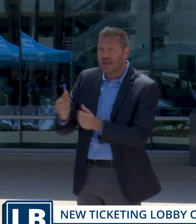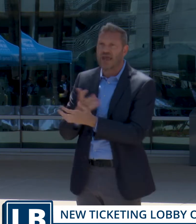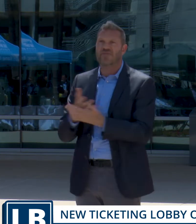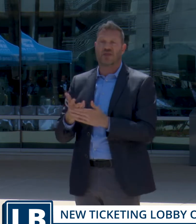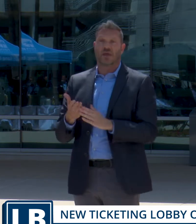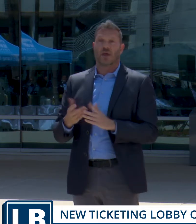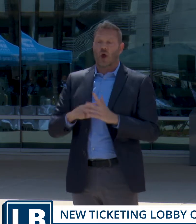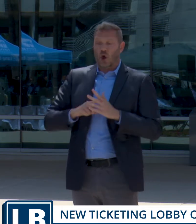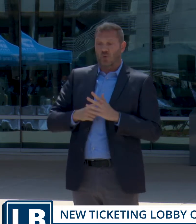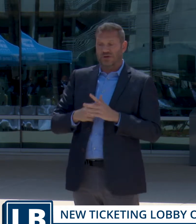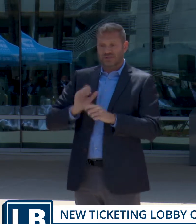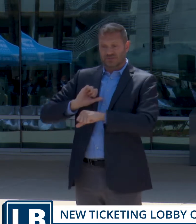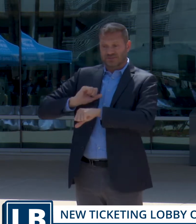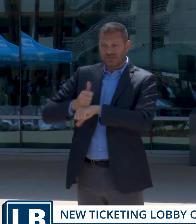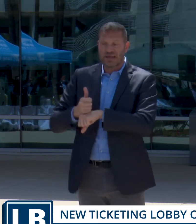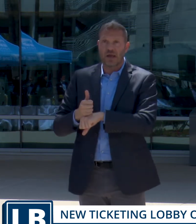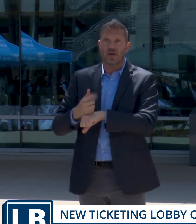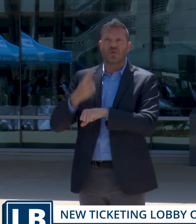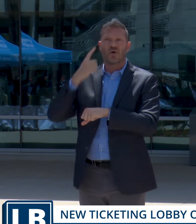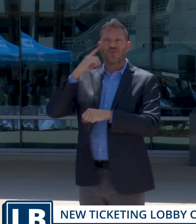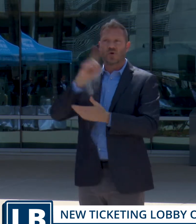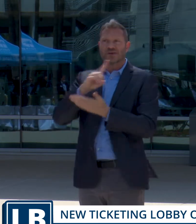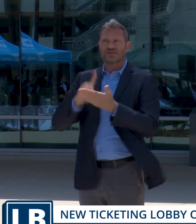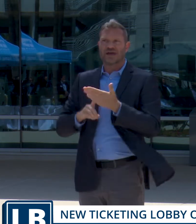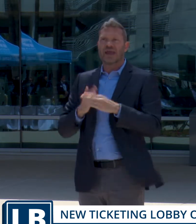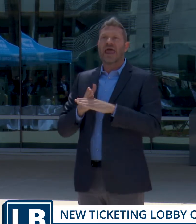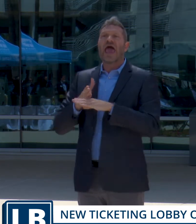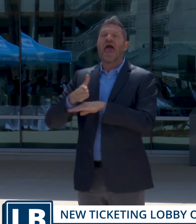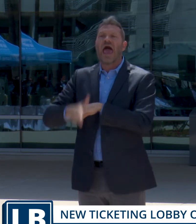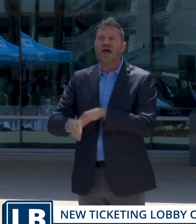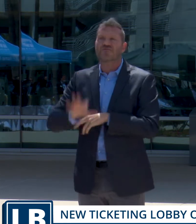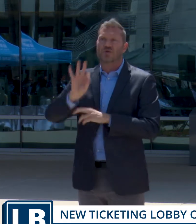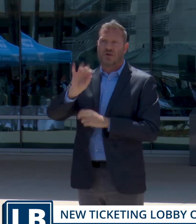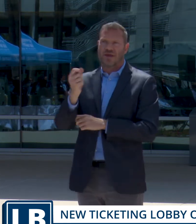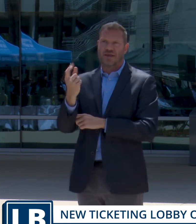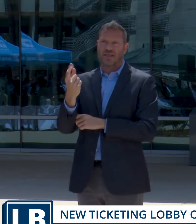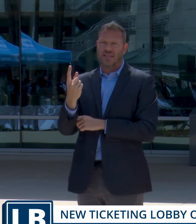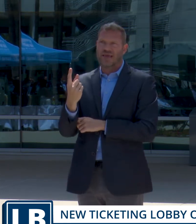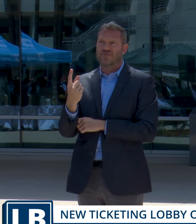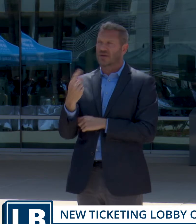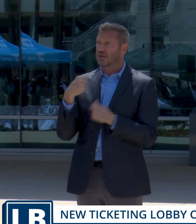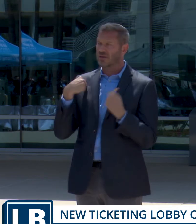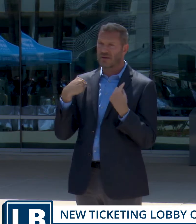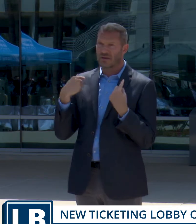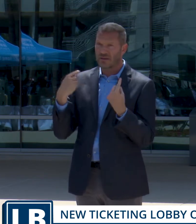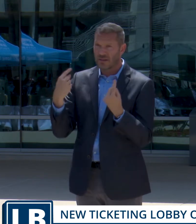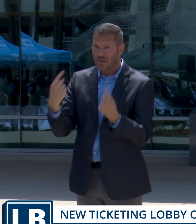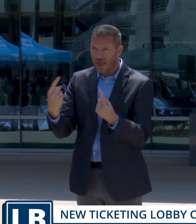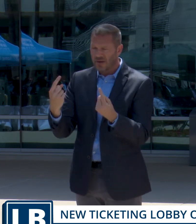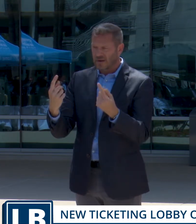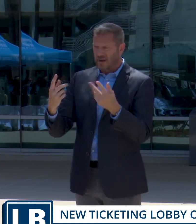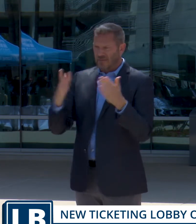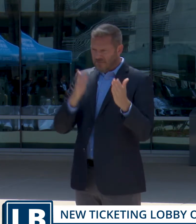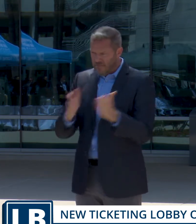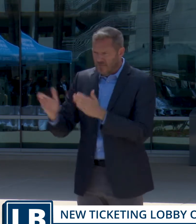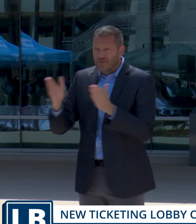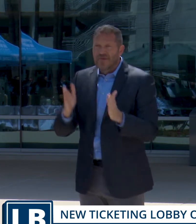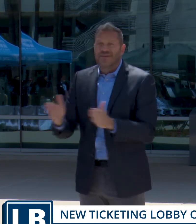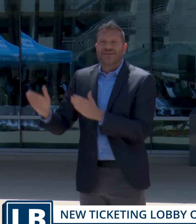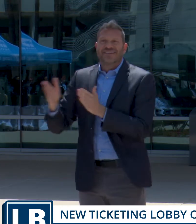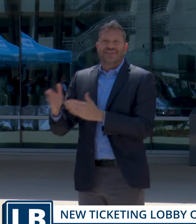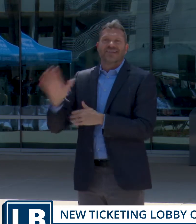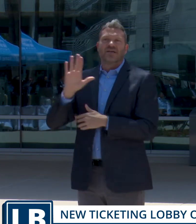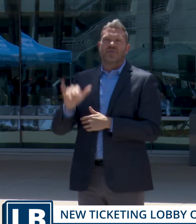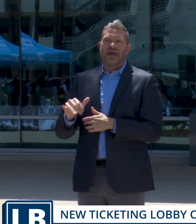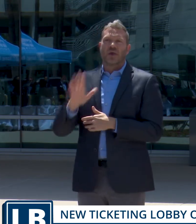be an interim facility after the events of 9/11. It's a long time coming. Relocating these functions will